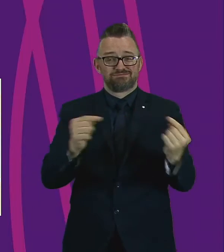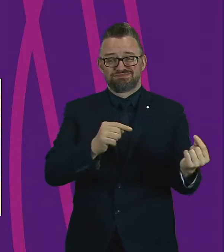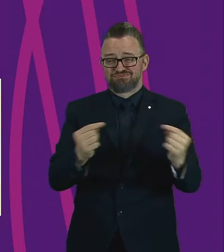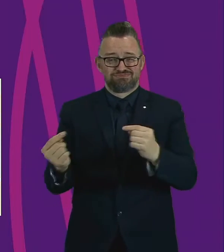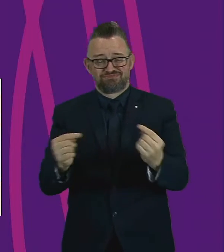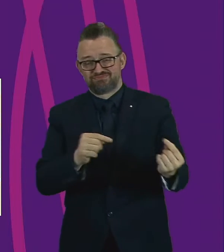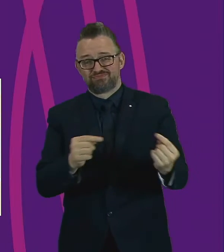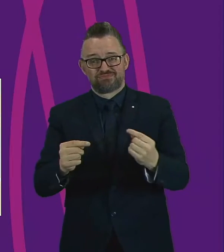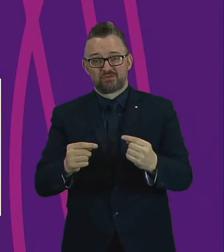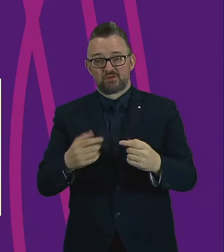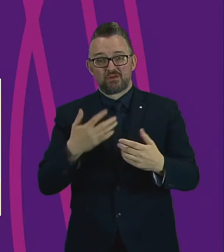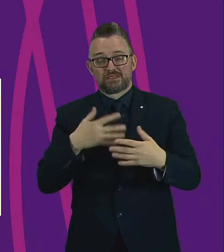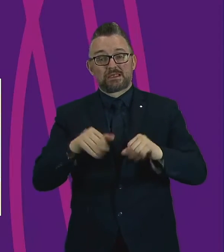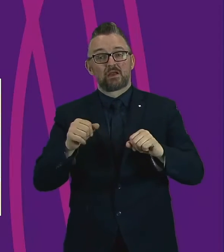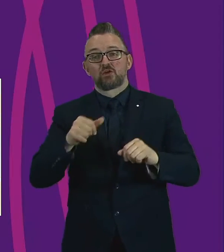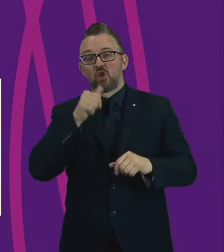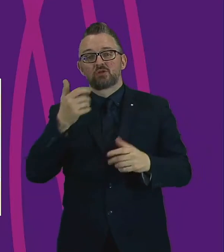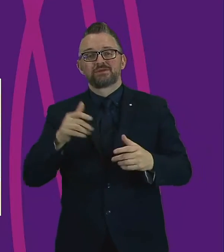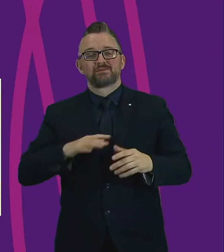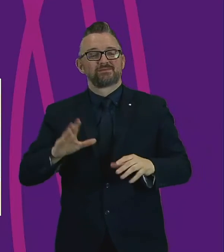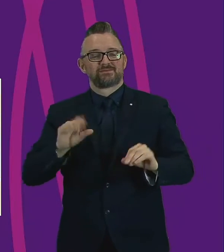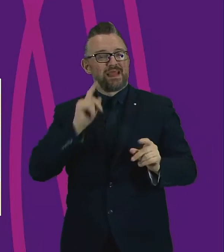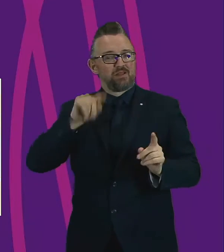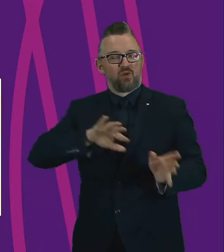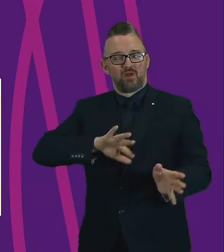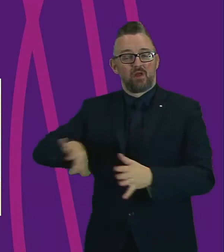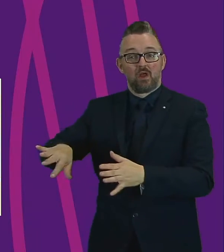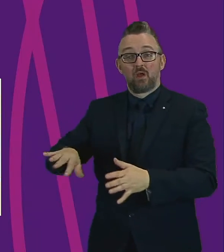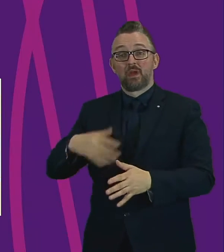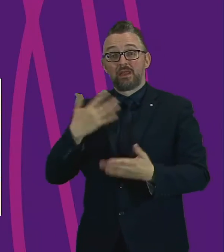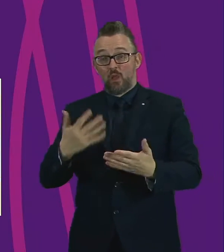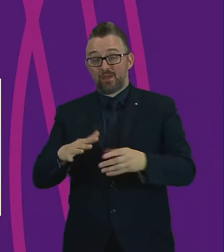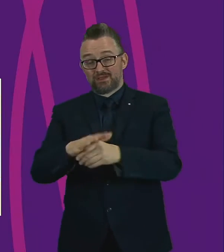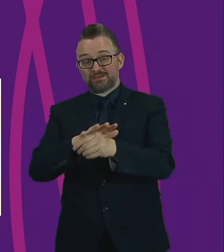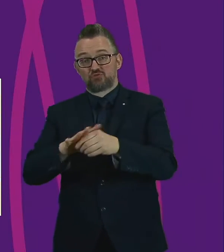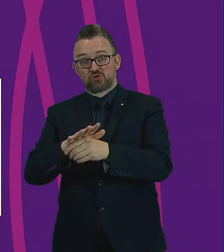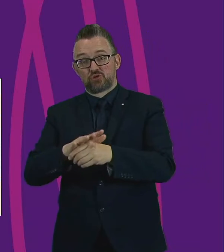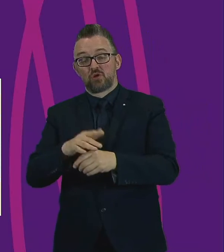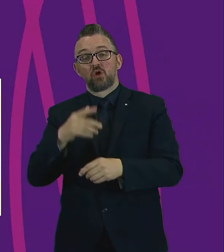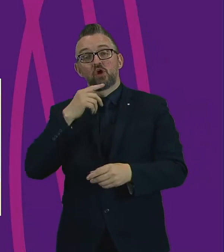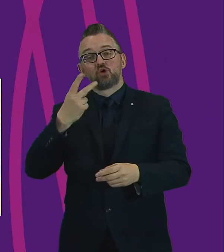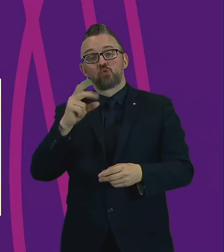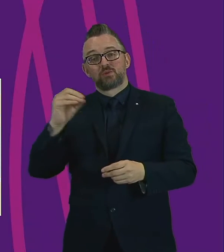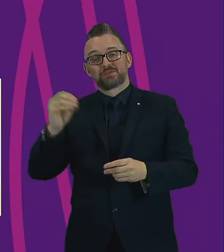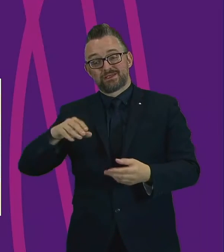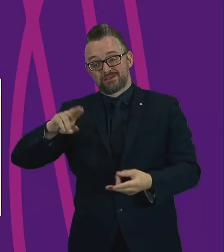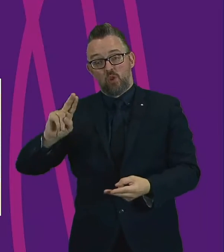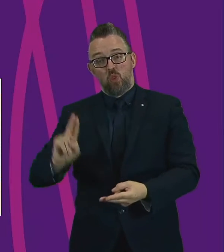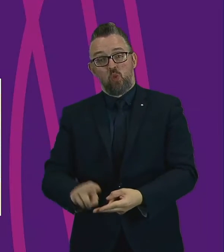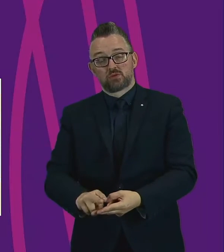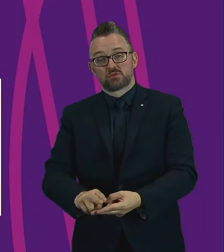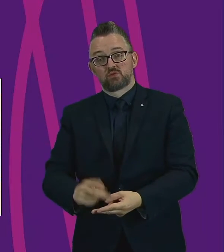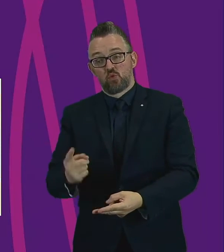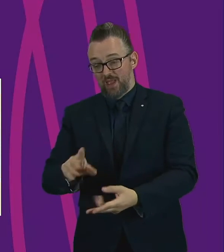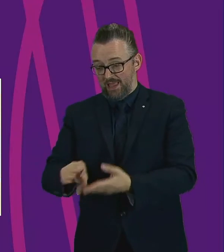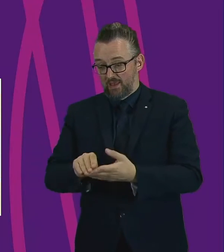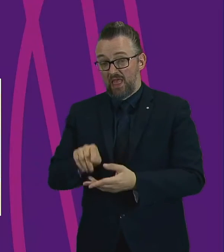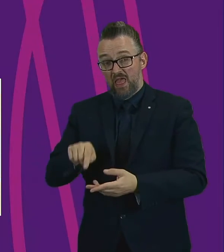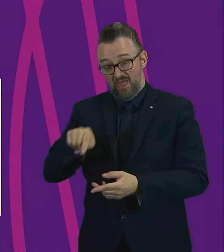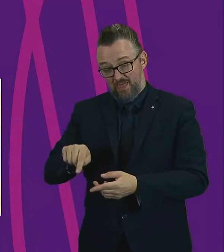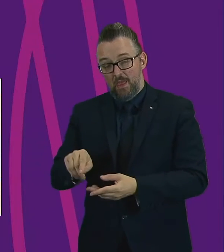be abandoned. And moreover, we still have the scandalous situation where the lowest 20% of earners continue to pay